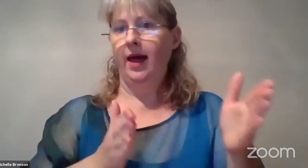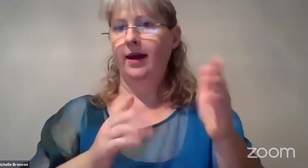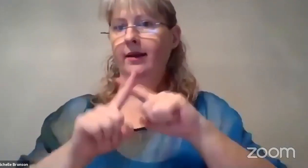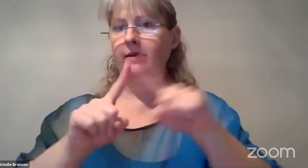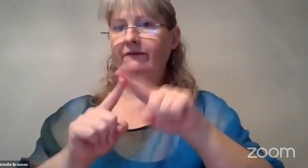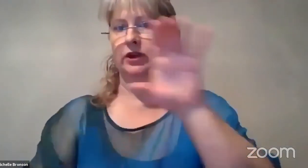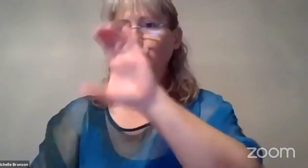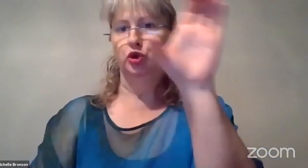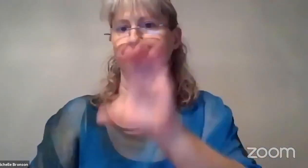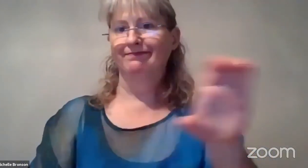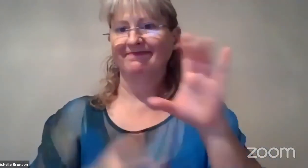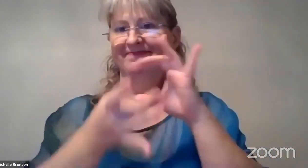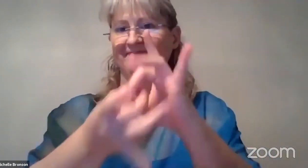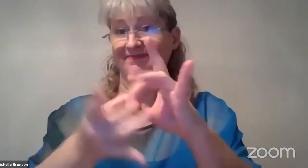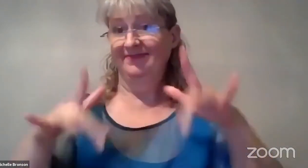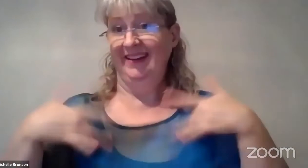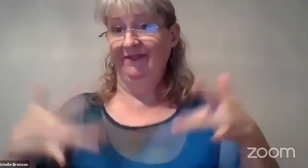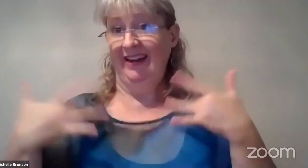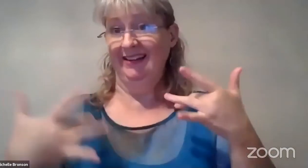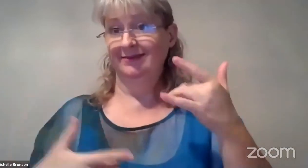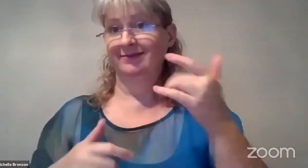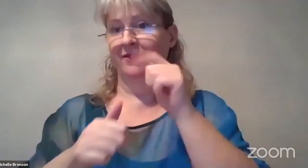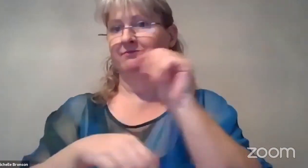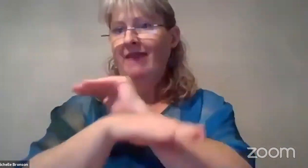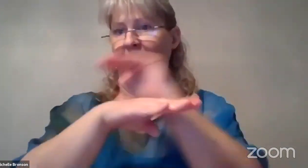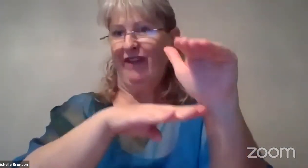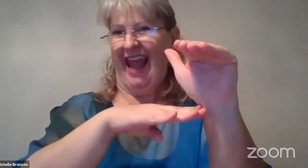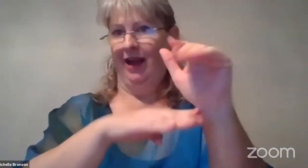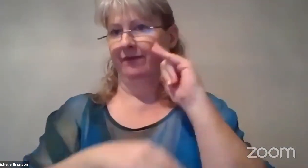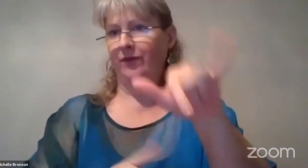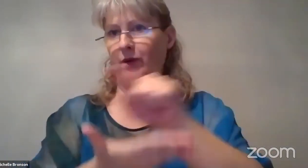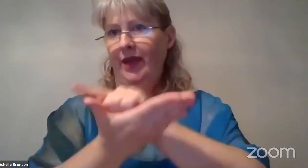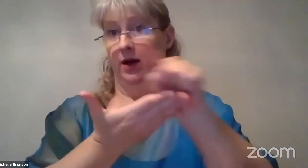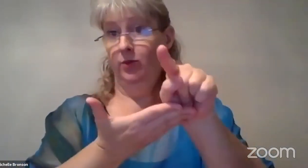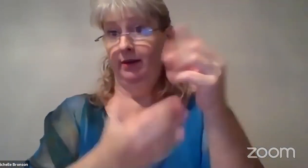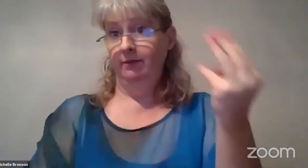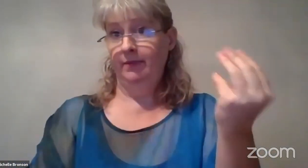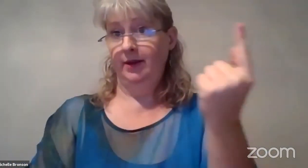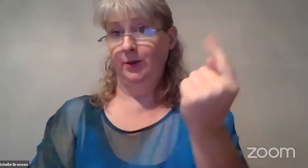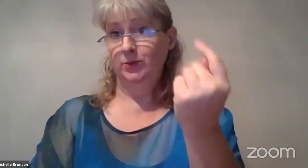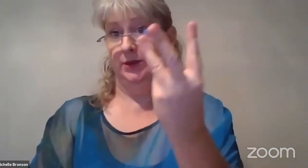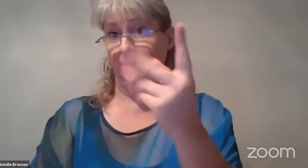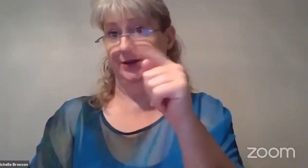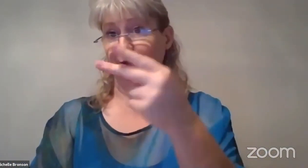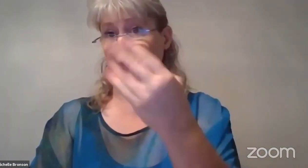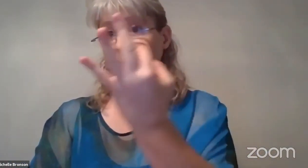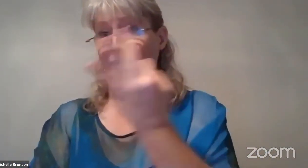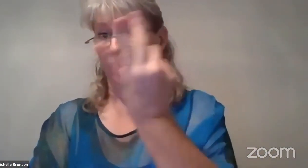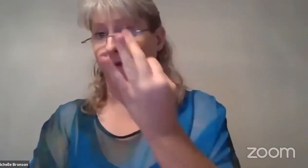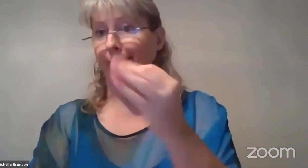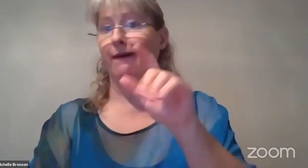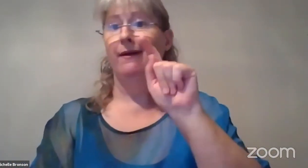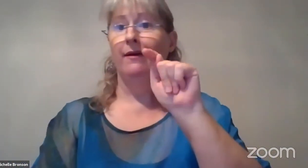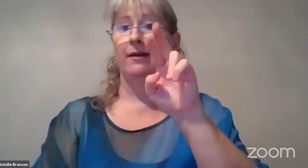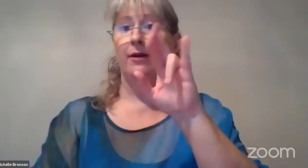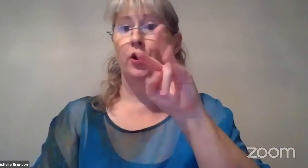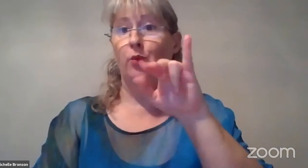Yes, we are currently planning various Zoom related events for the evening of each of those days, Monday